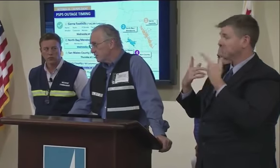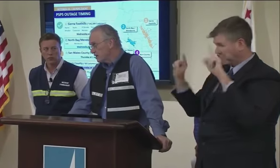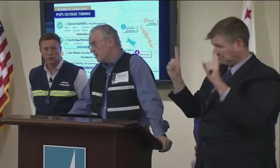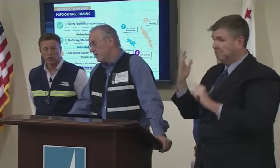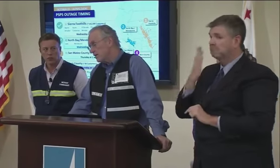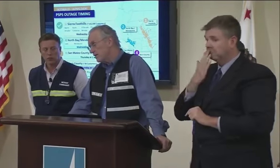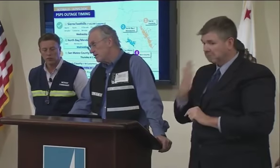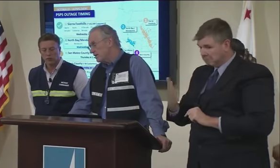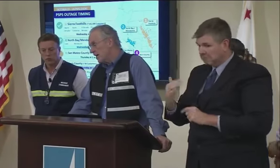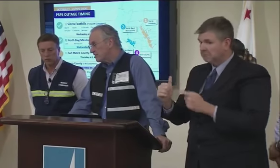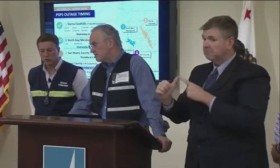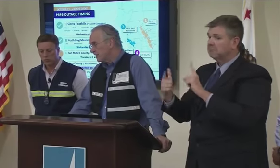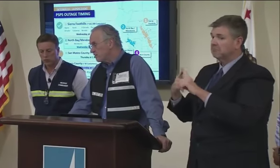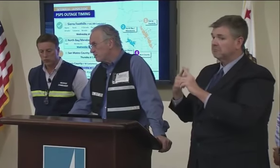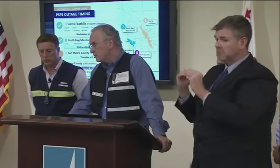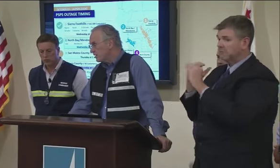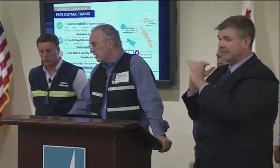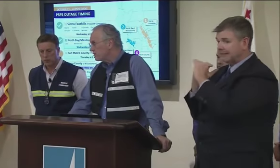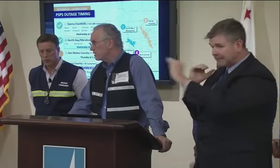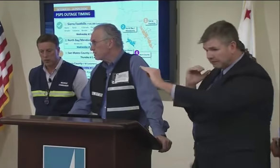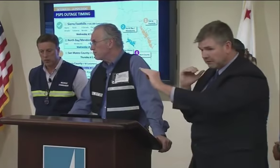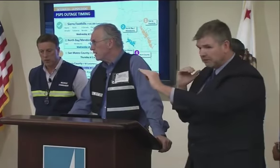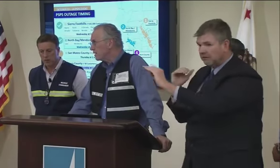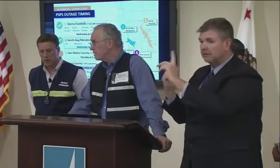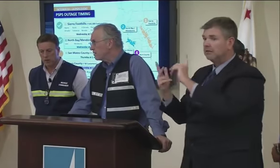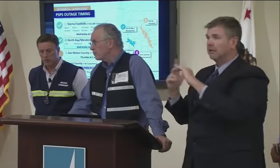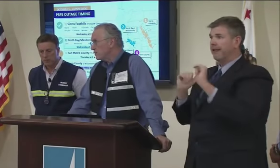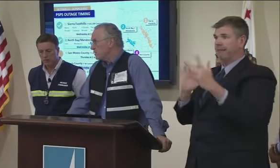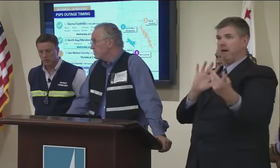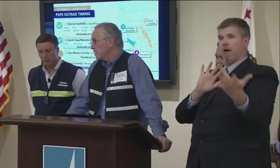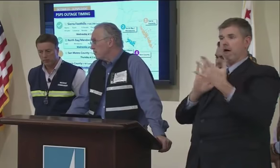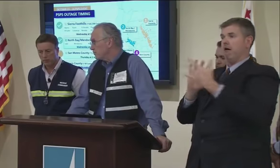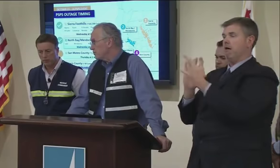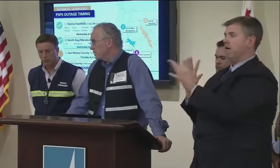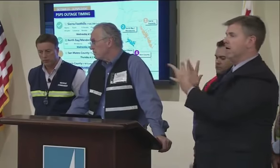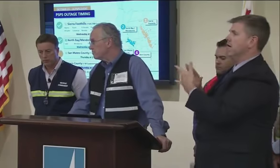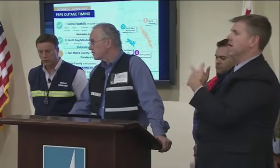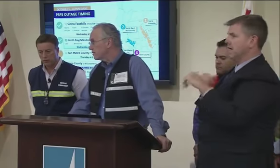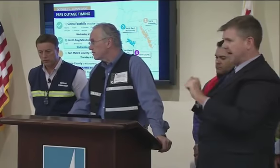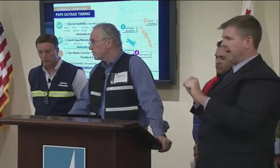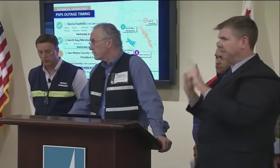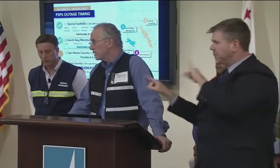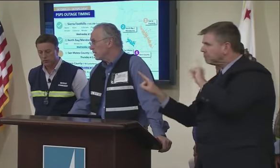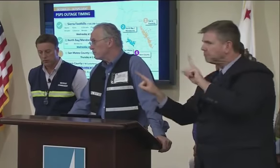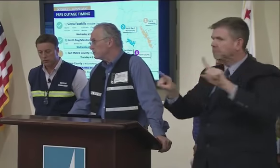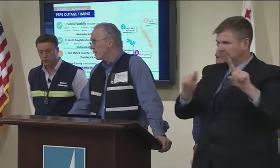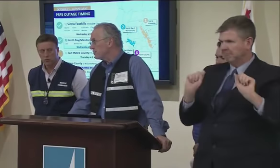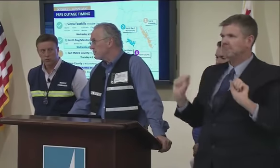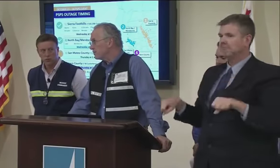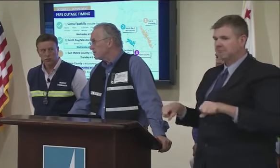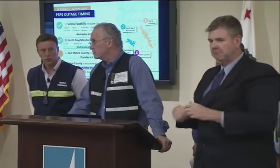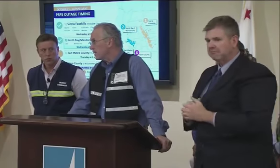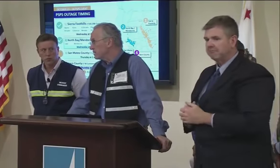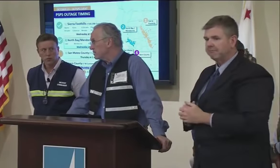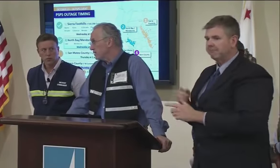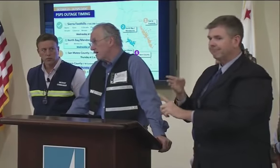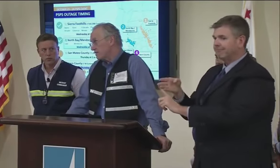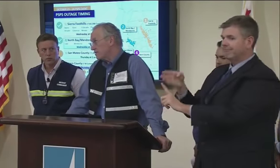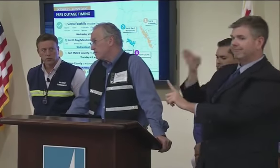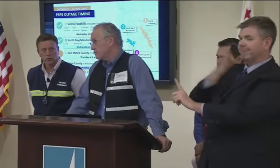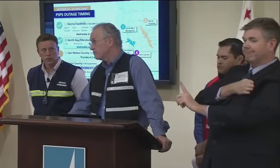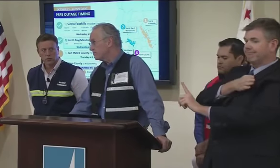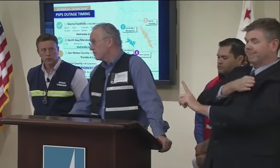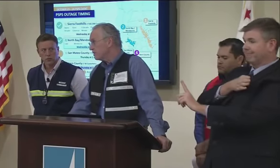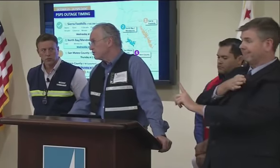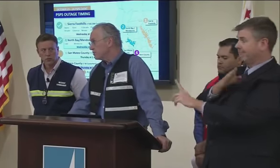incoming. In the last event, we underestimated what the incoming would be. And we had a lot more traffic than we expected, and